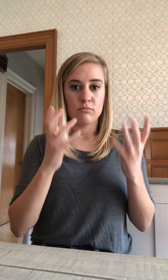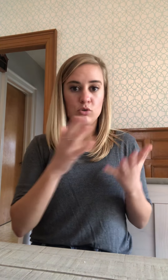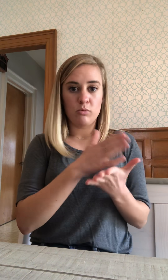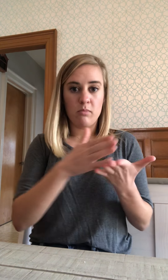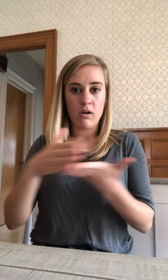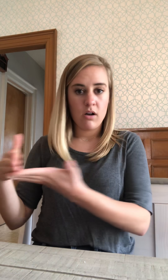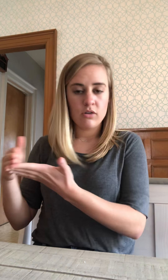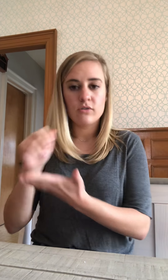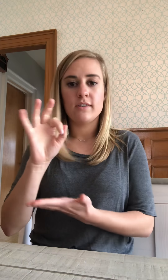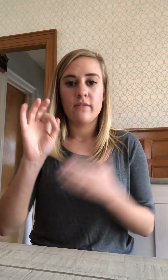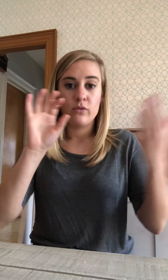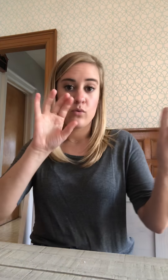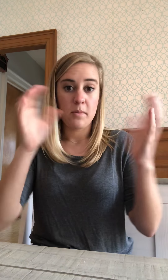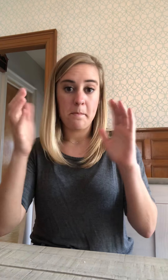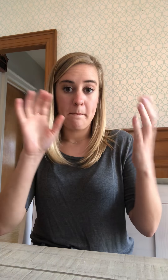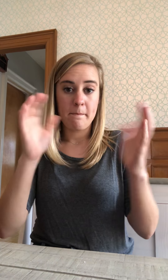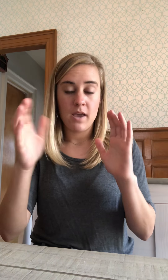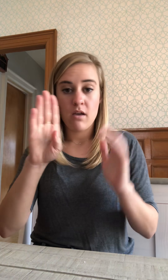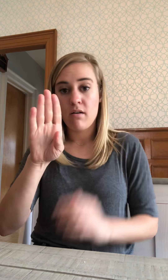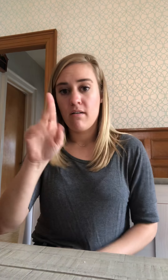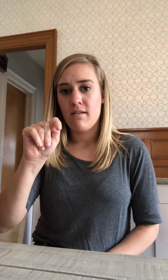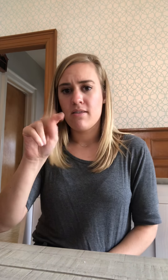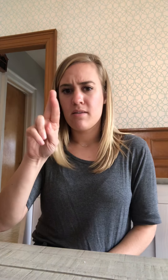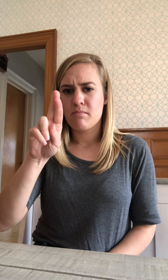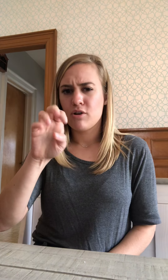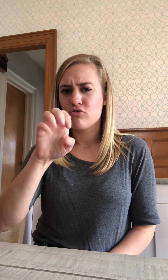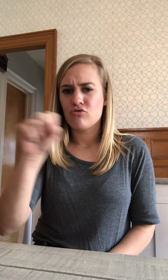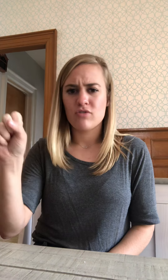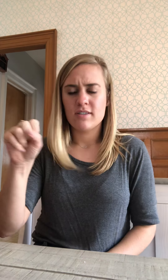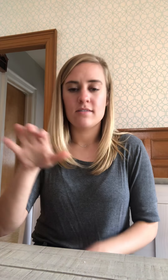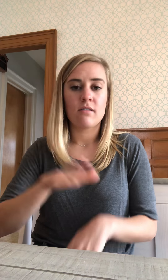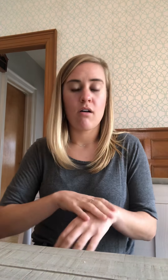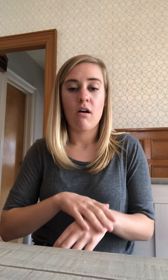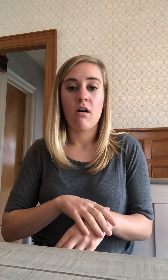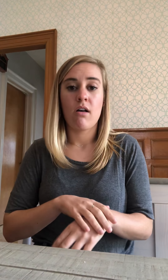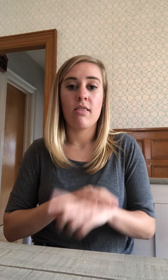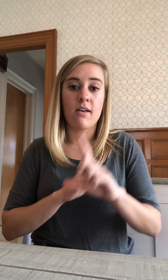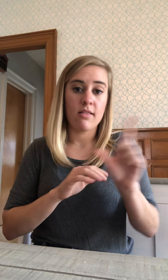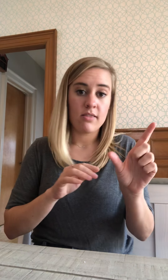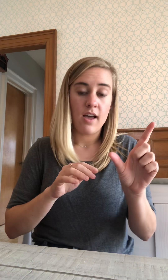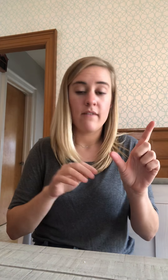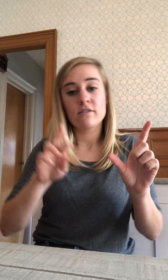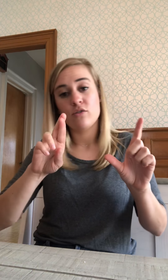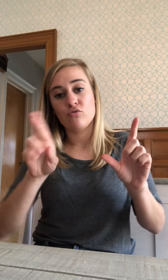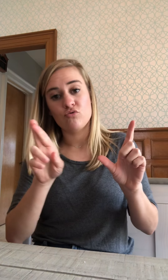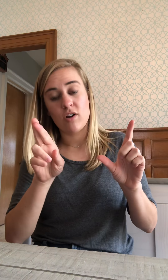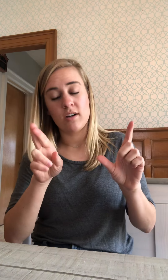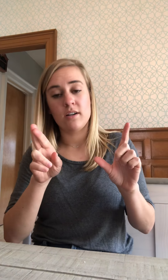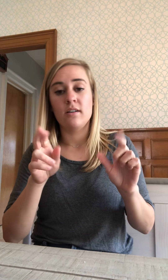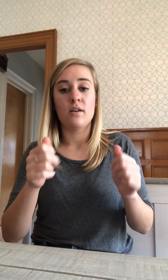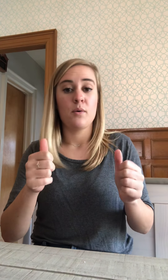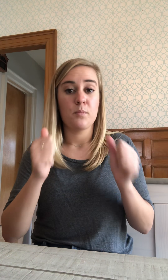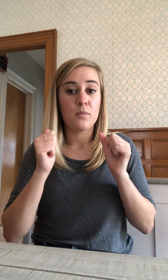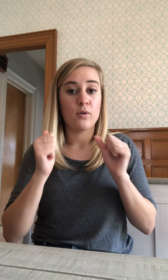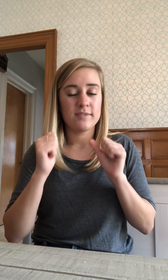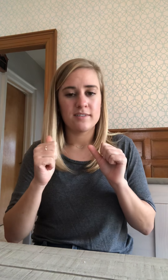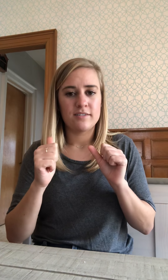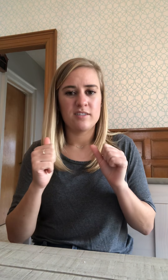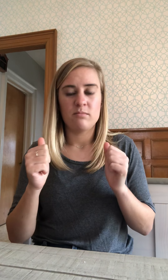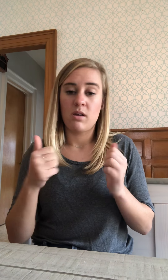zygomatic buttress on the patient's left side to the normal right side, you see it's posterior by almost a centimeter. So